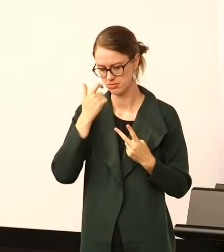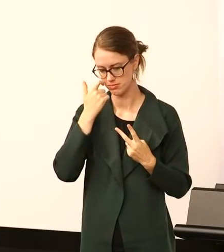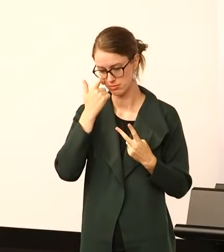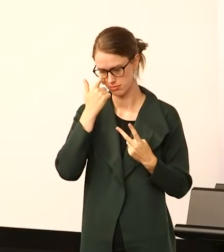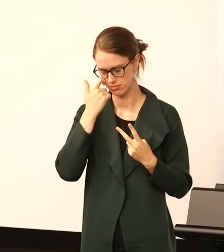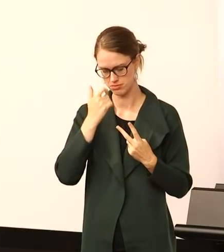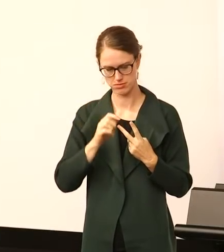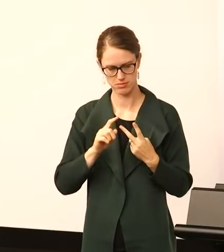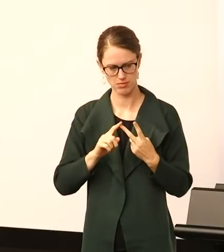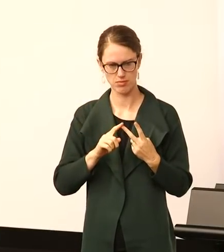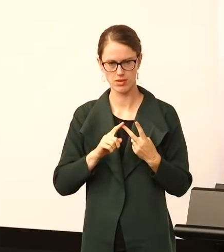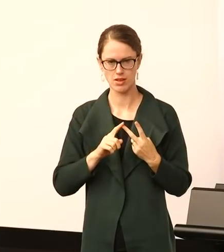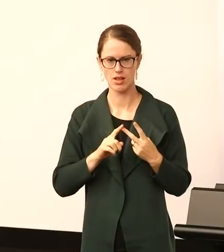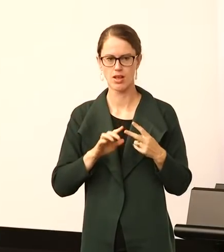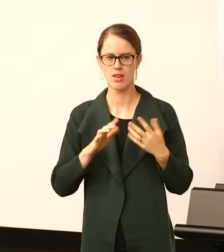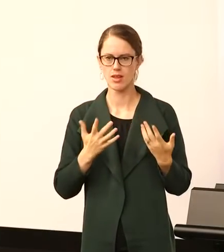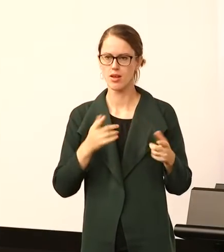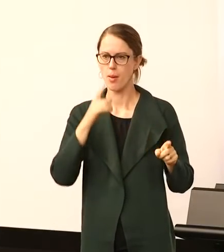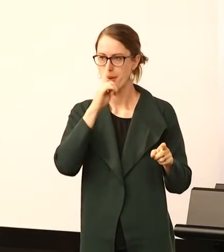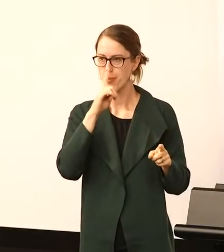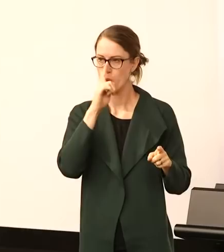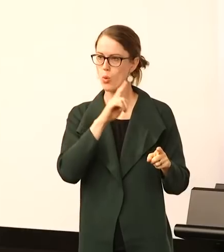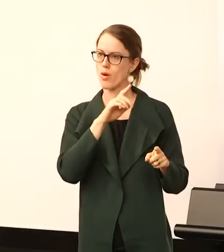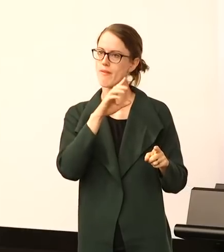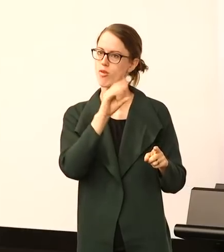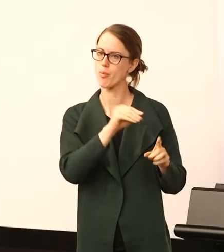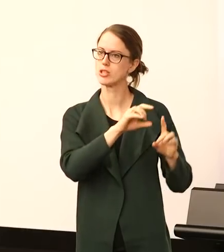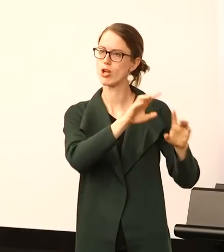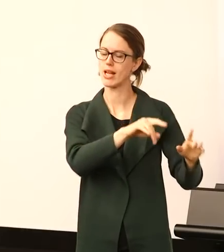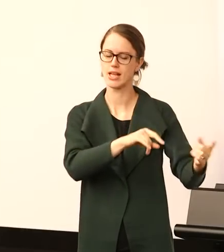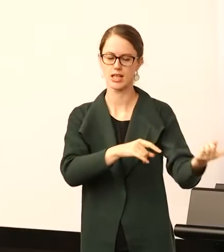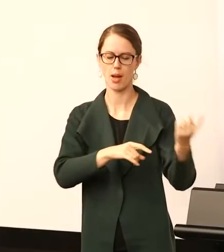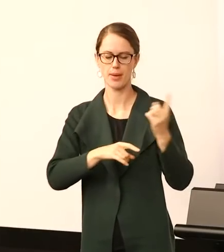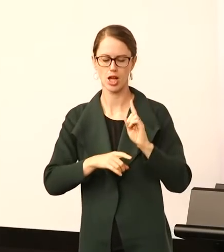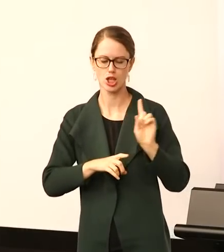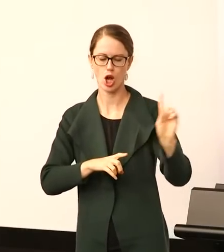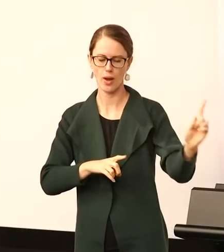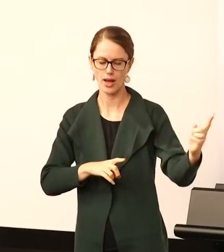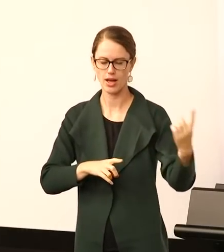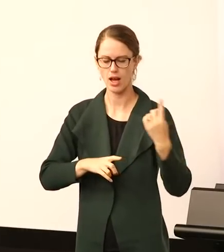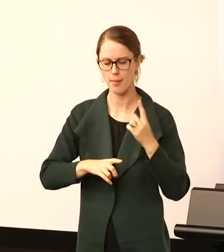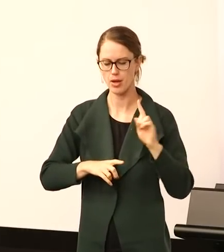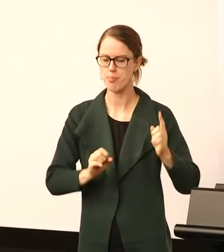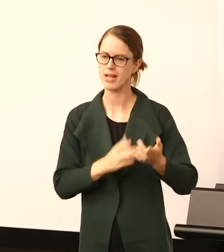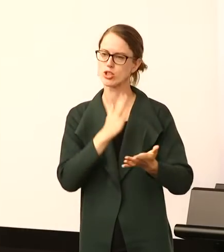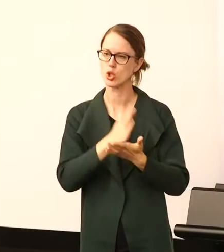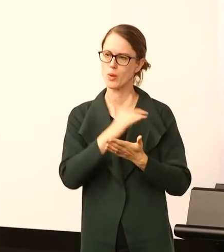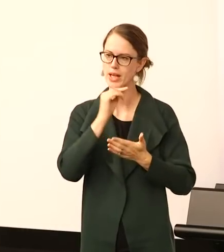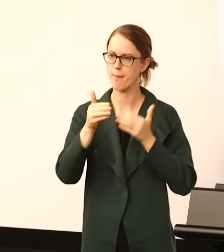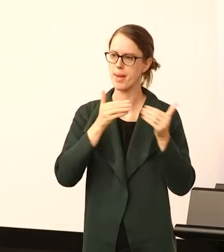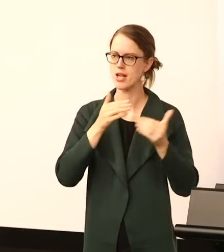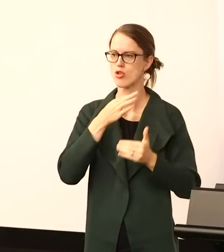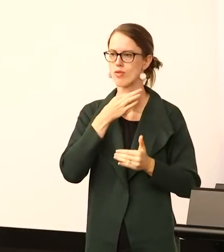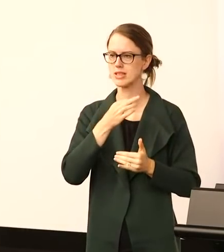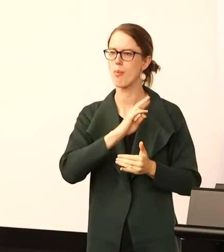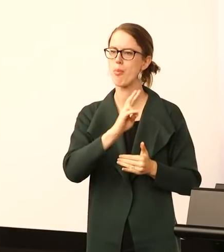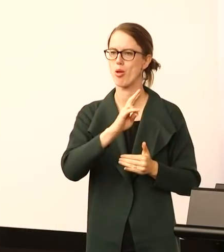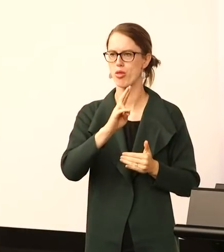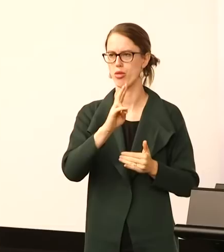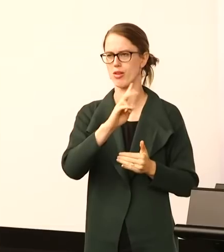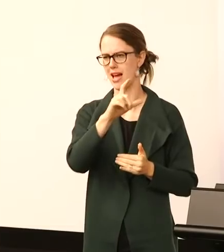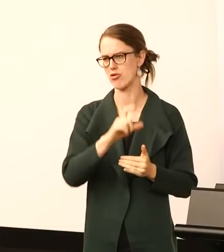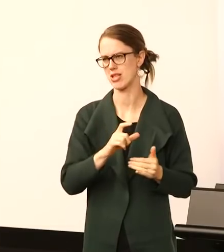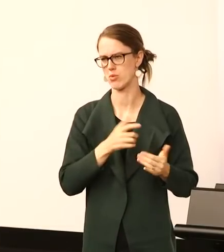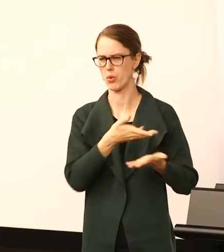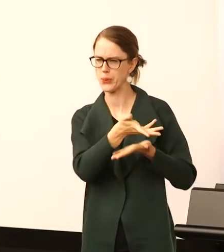full pathway of people coming across the Tasman and going back and making sure that any risks could be managed there. Both countries will be interested